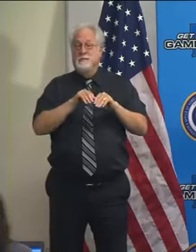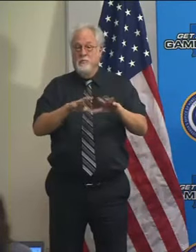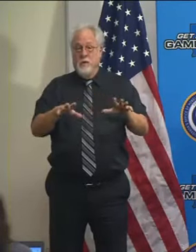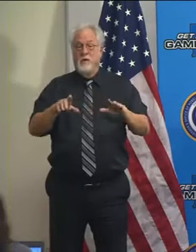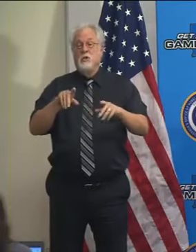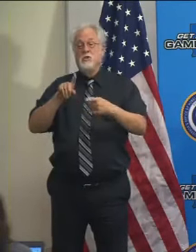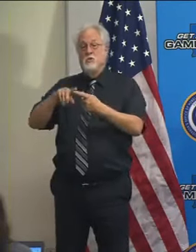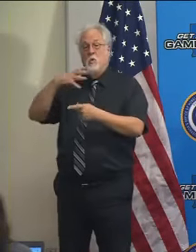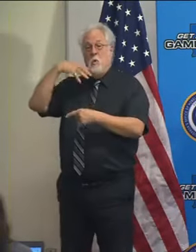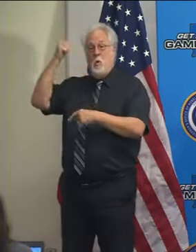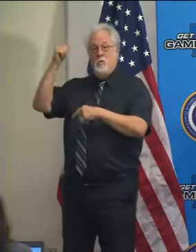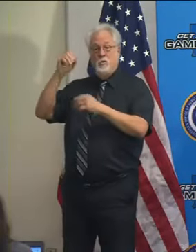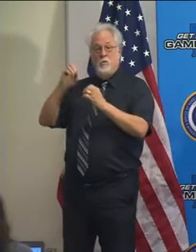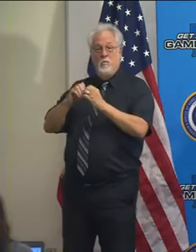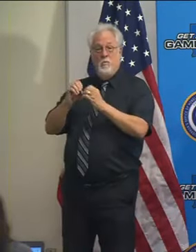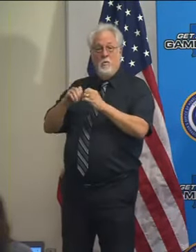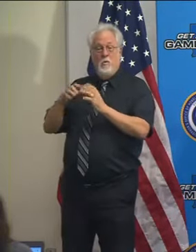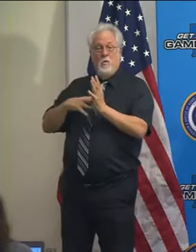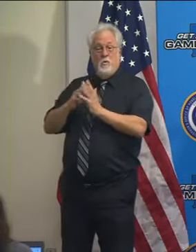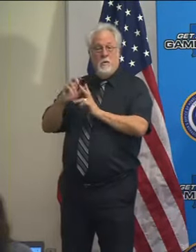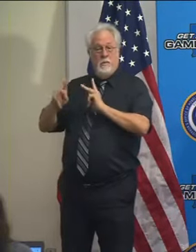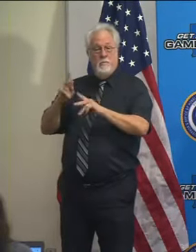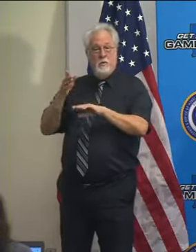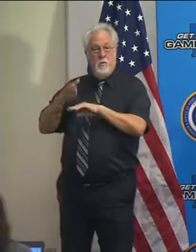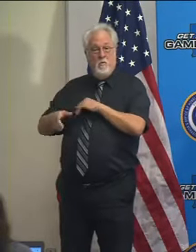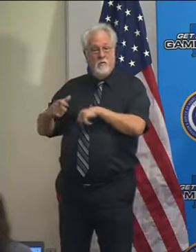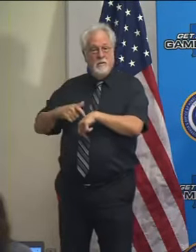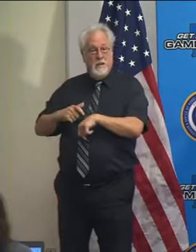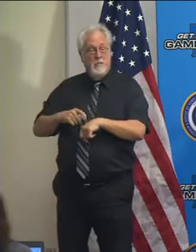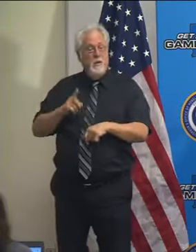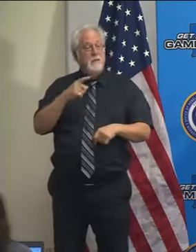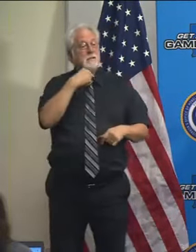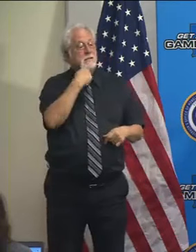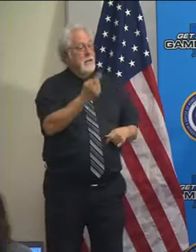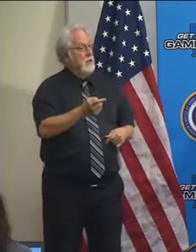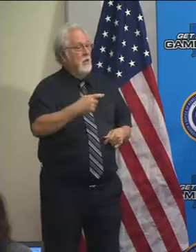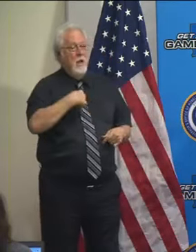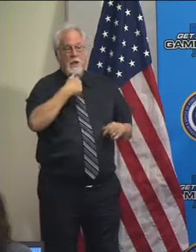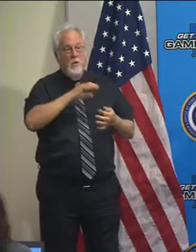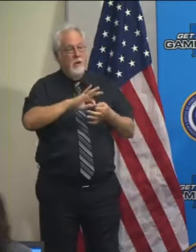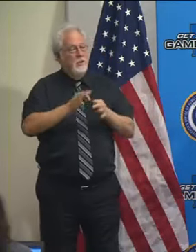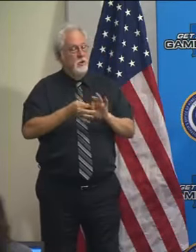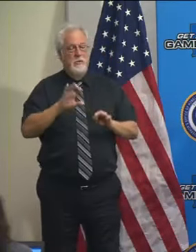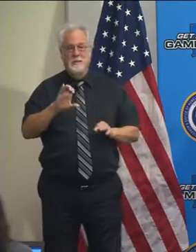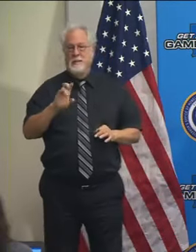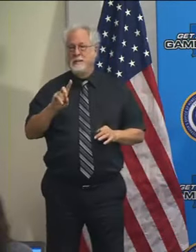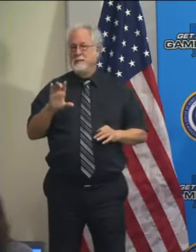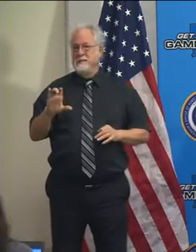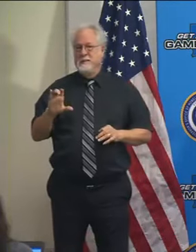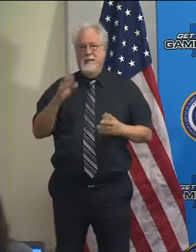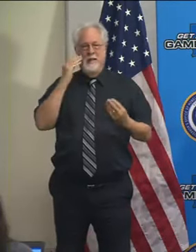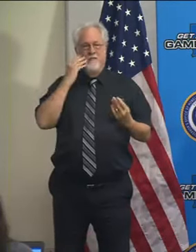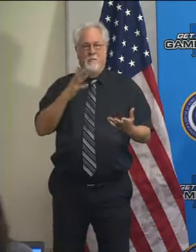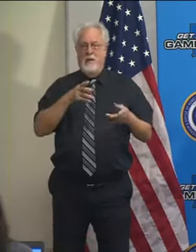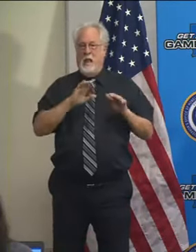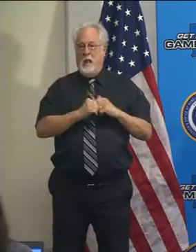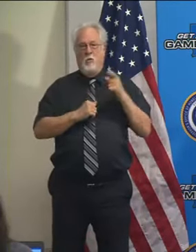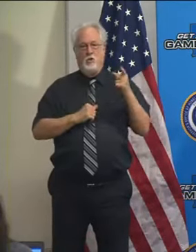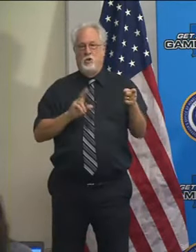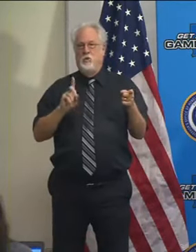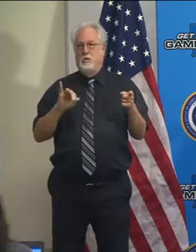older and more vulnerable people over time. I will tell you that I do not interpret the CDC information the way you